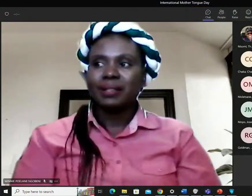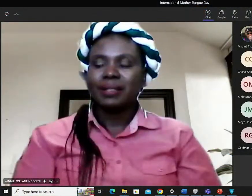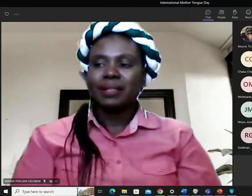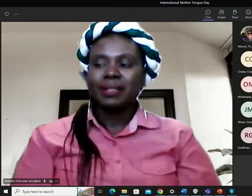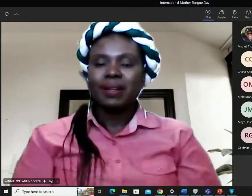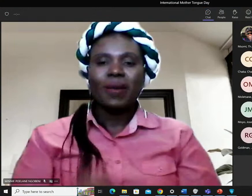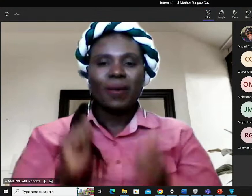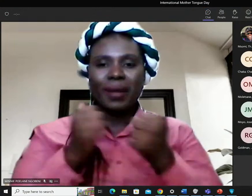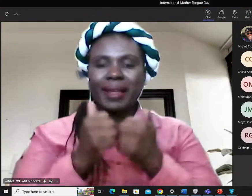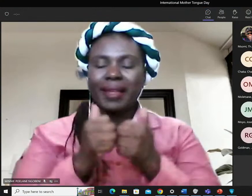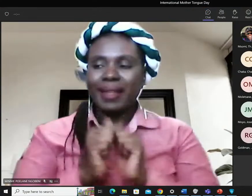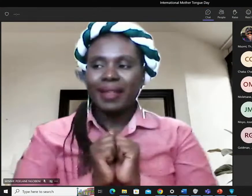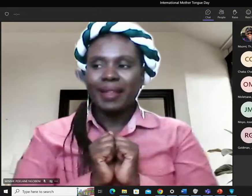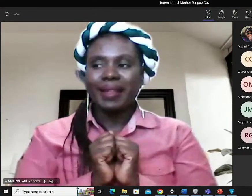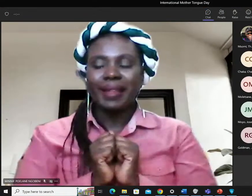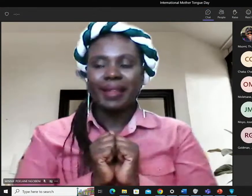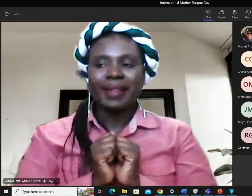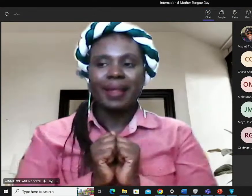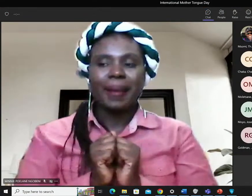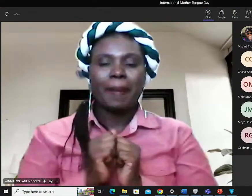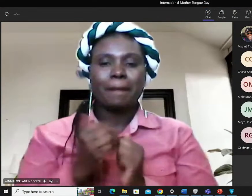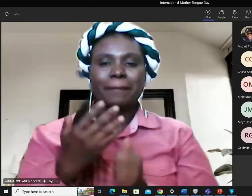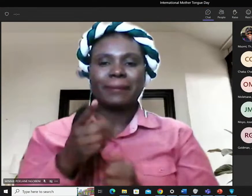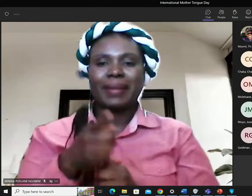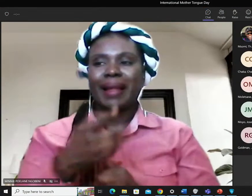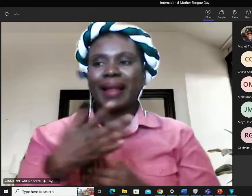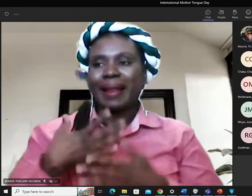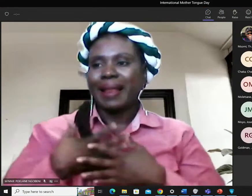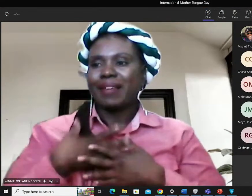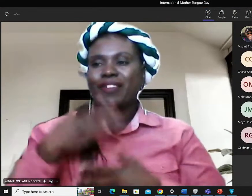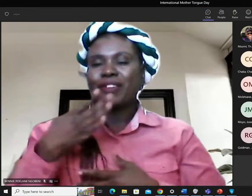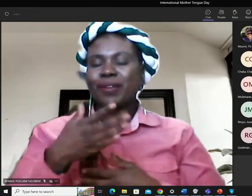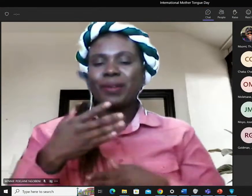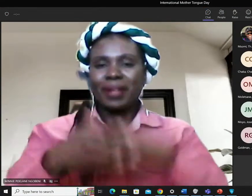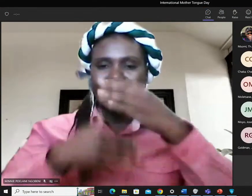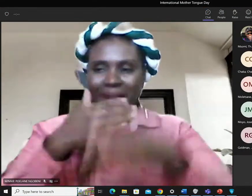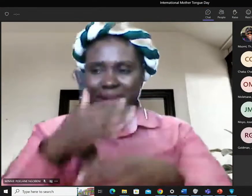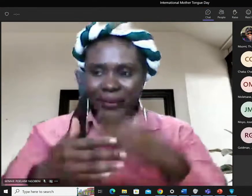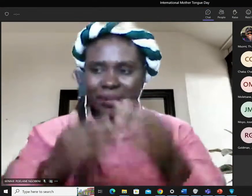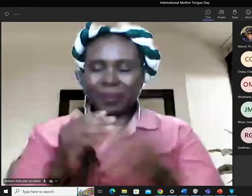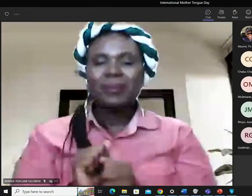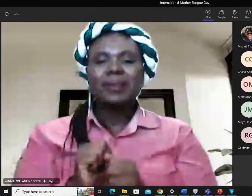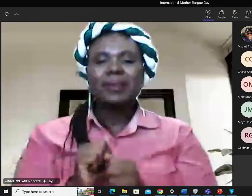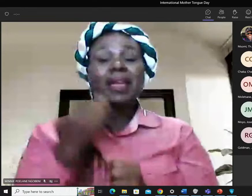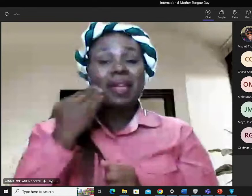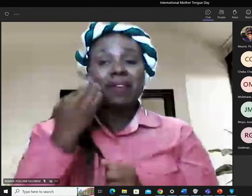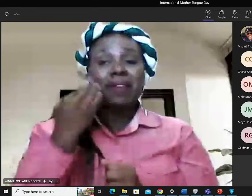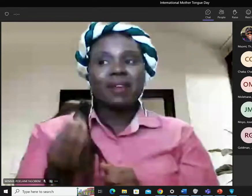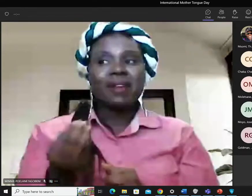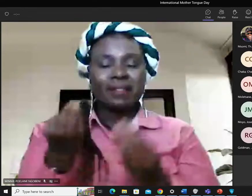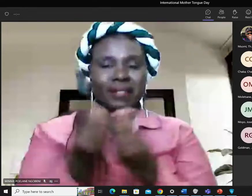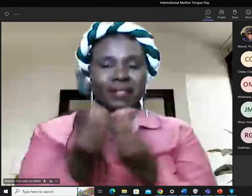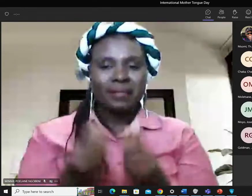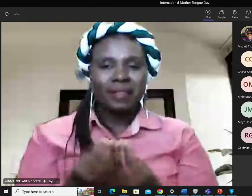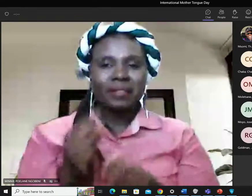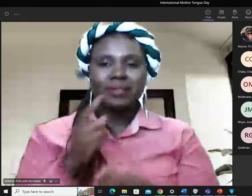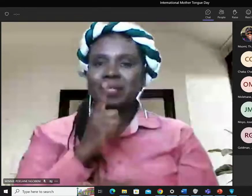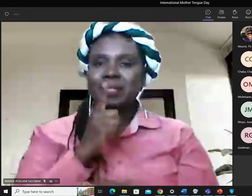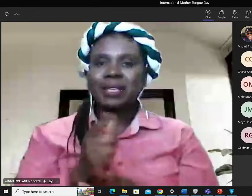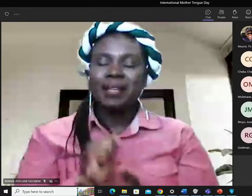Okay, Angtande wena ma. Please go ahead if you want, if you have something to say.